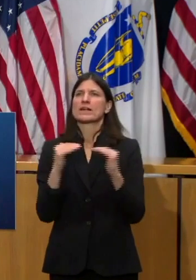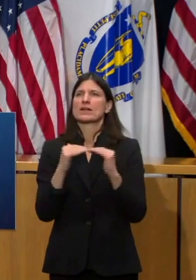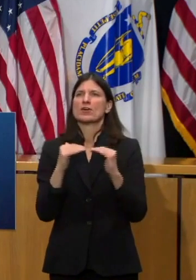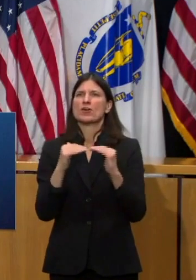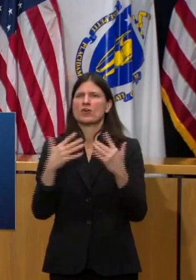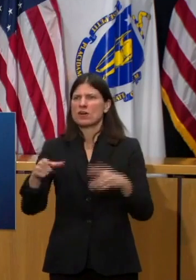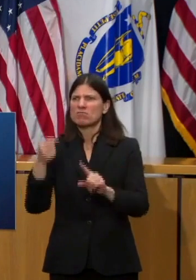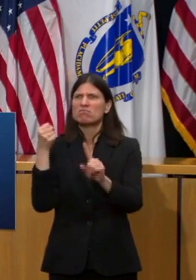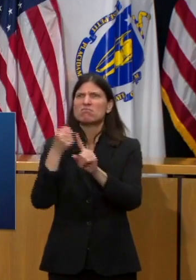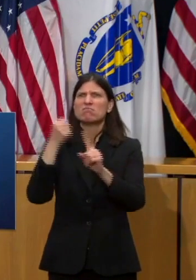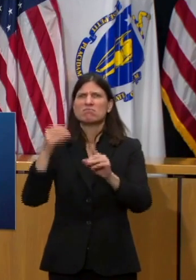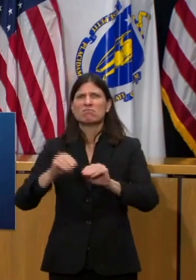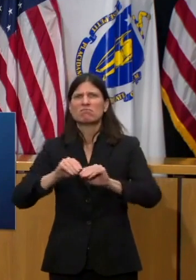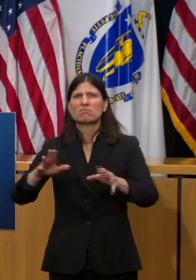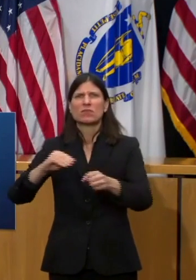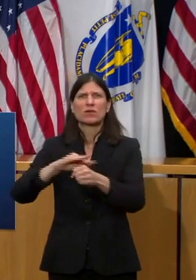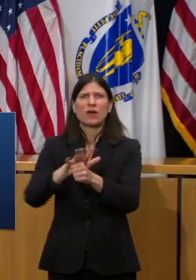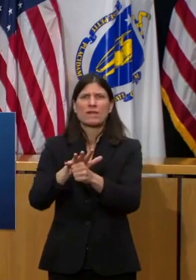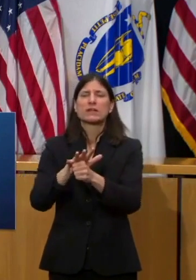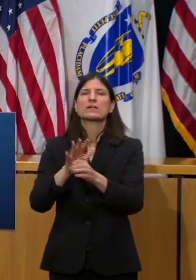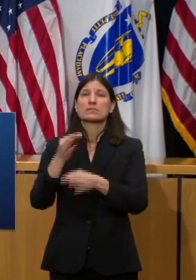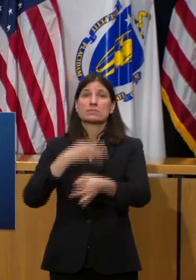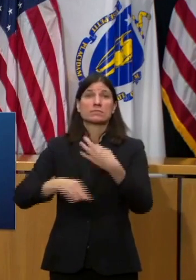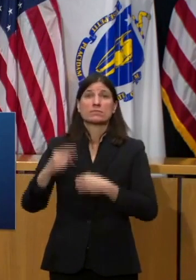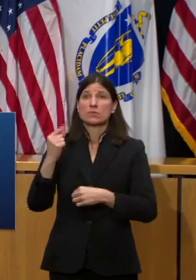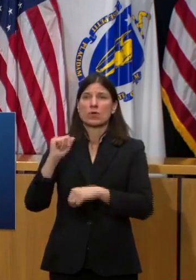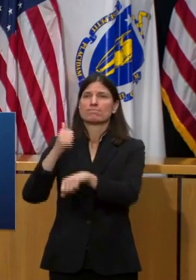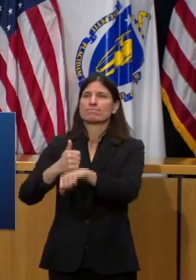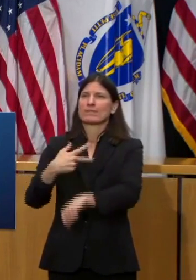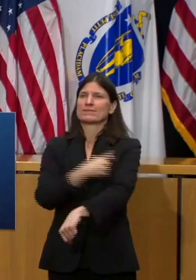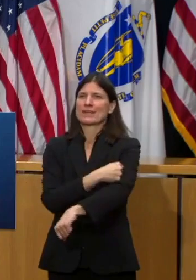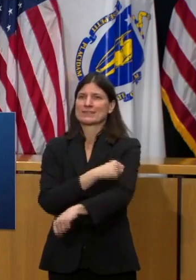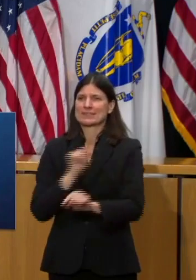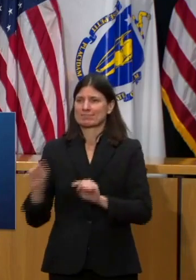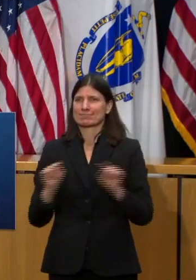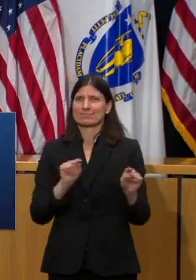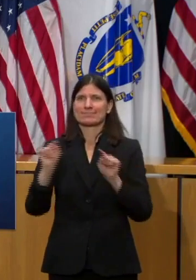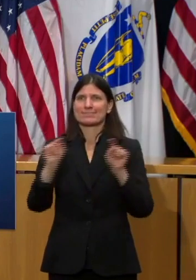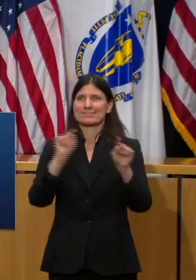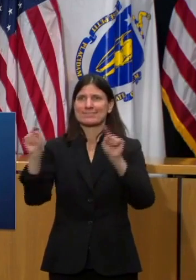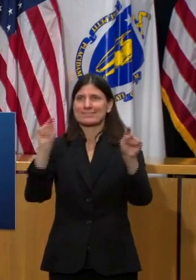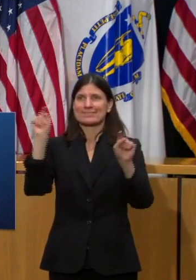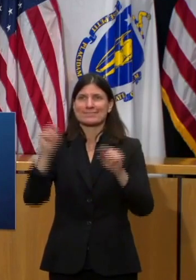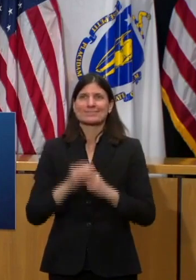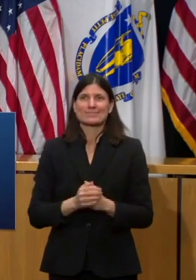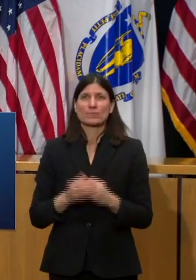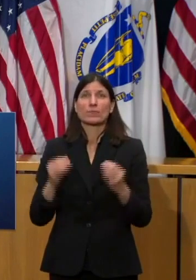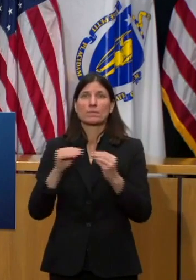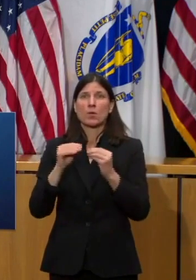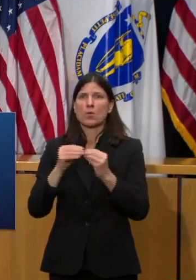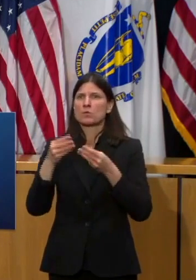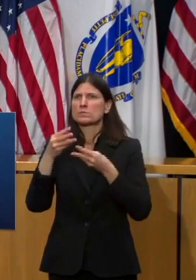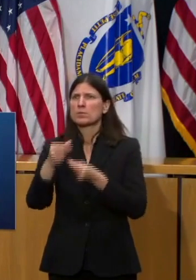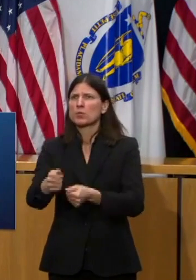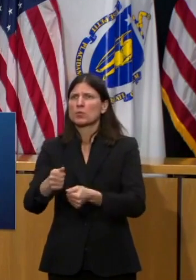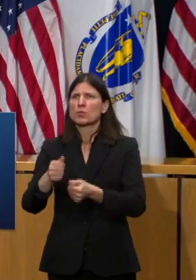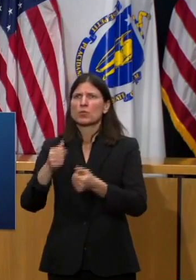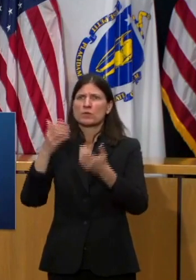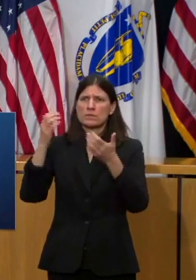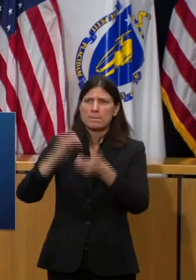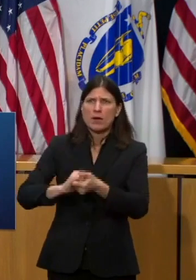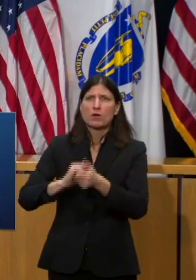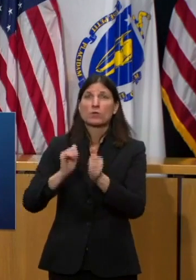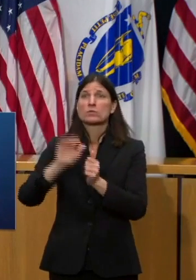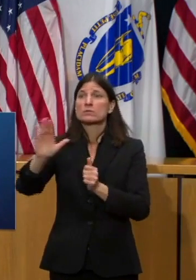Our goal is to build more efficient vaccination sites regionally that can vaccinate people more quickly.